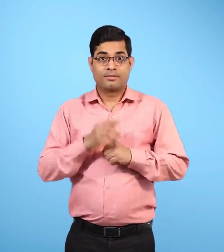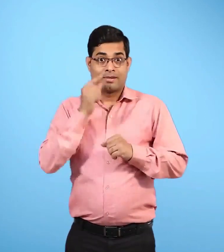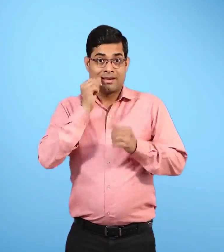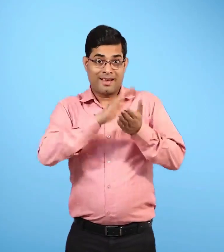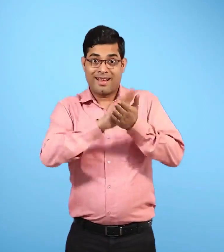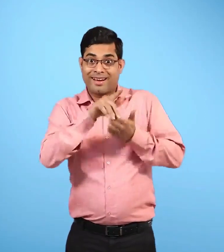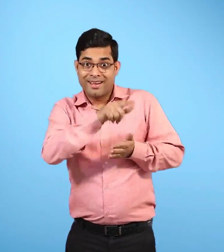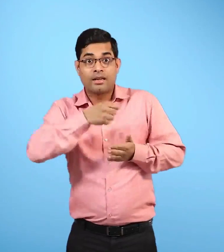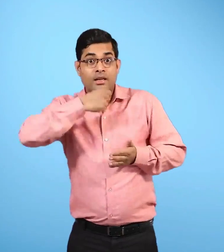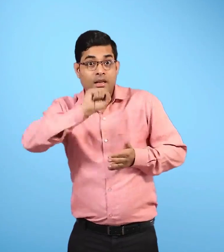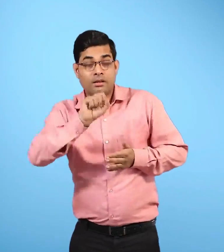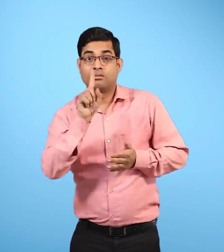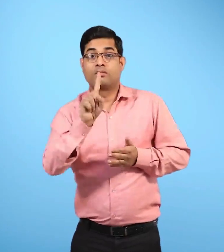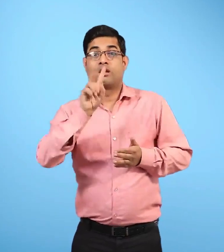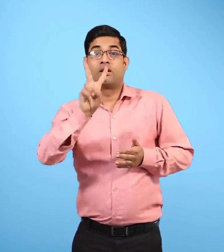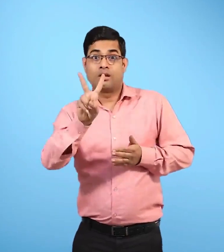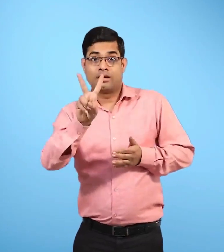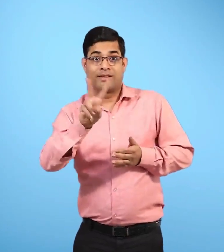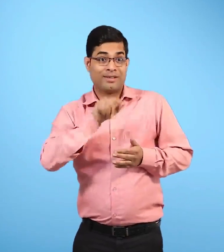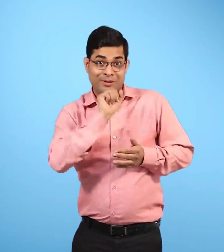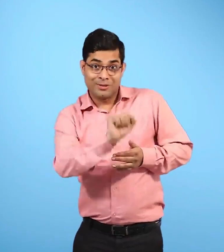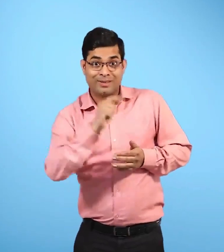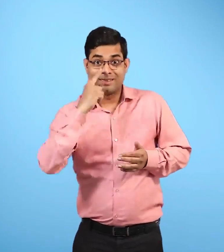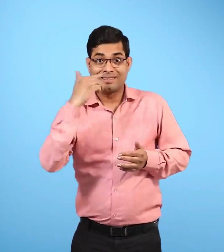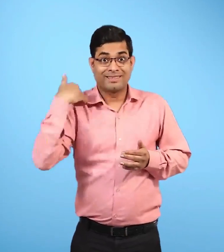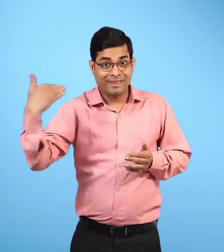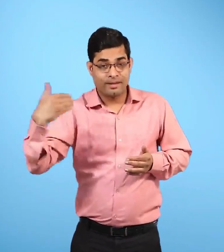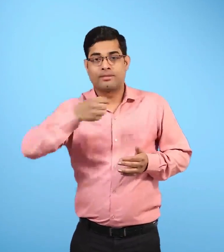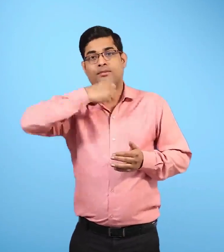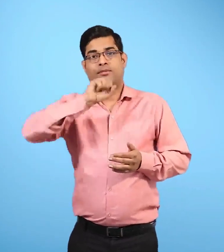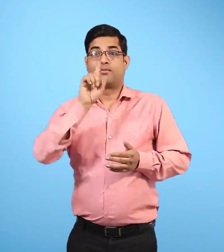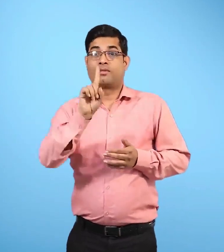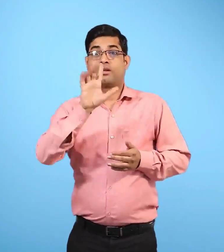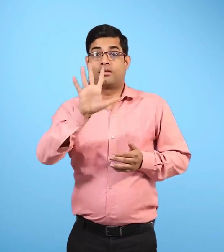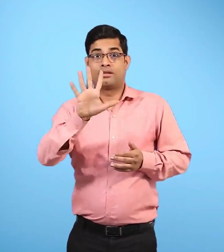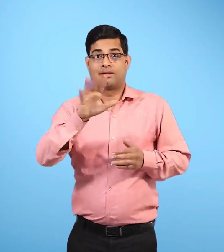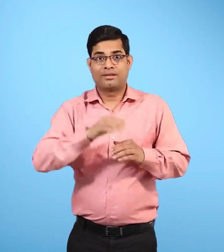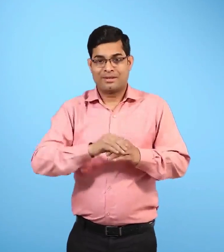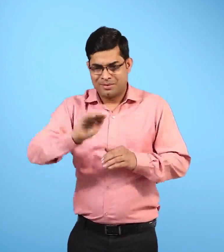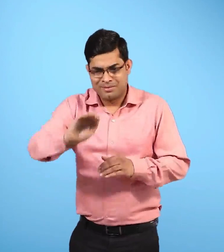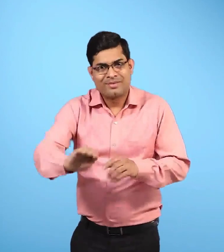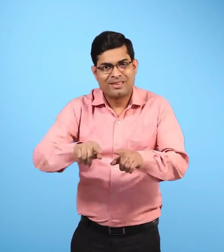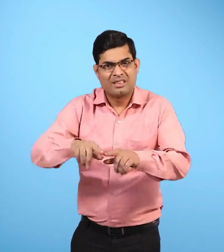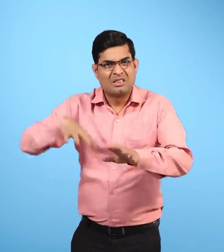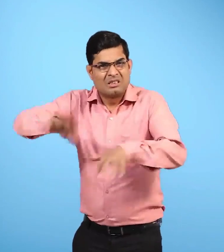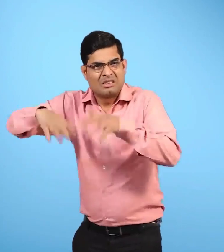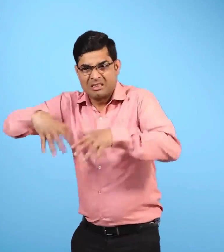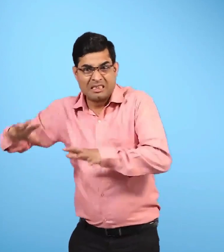A 12-year-old boy and his 15-year-old sister rescued a child from the attack of a